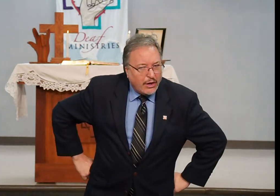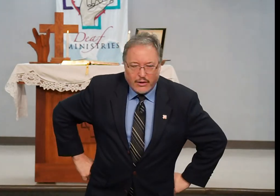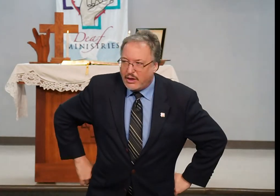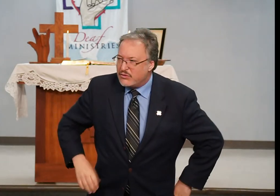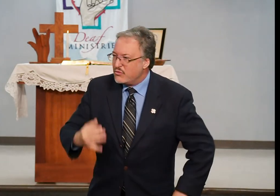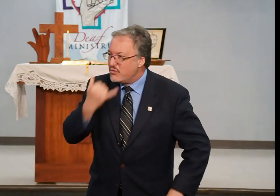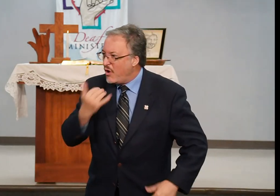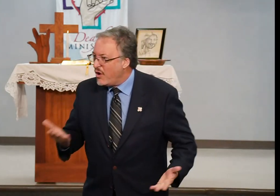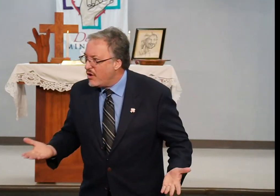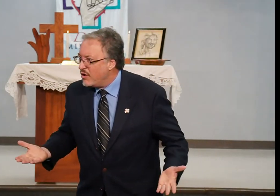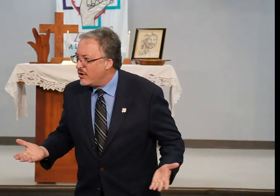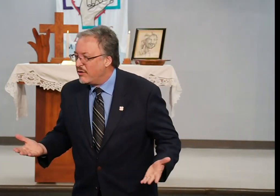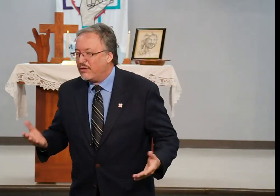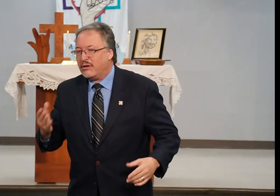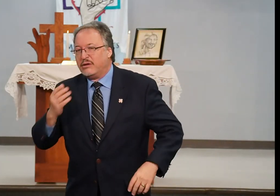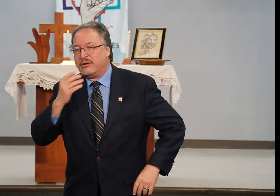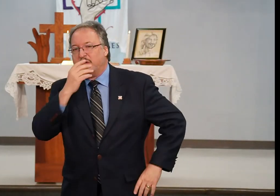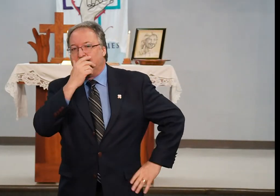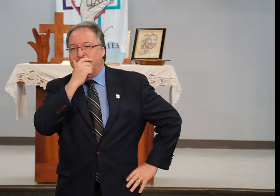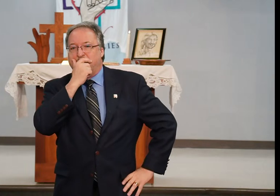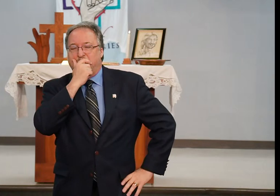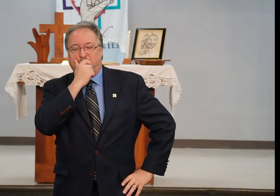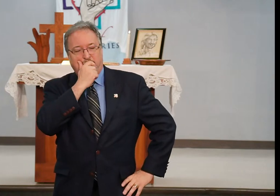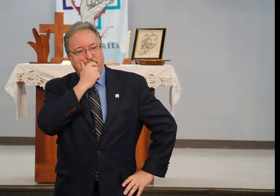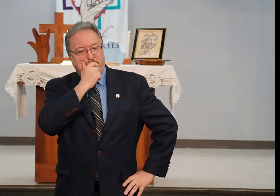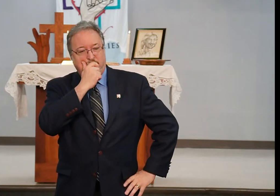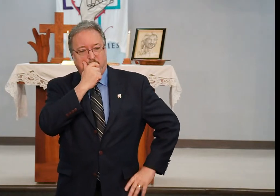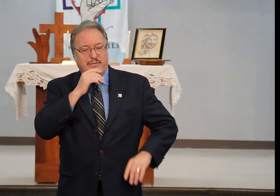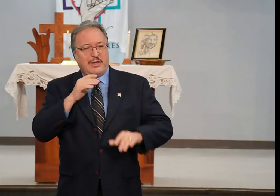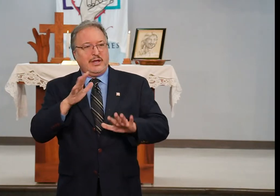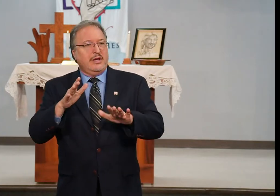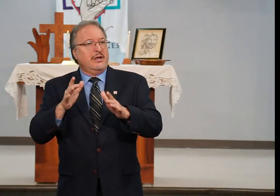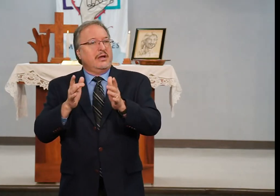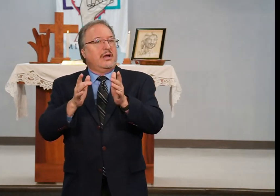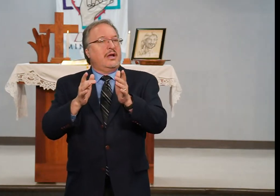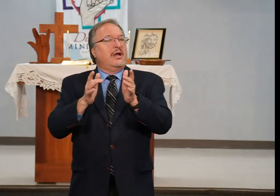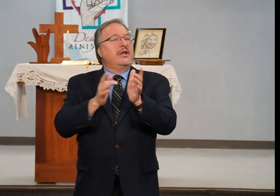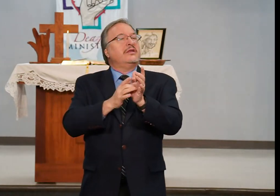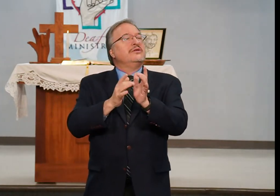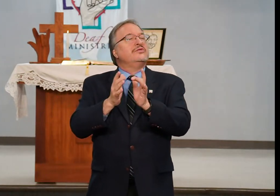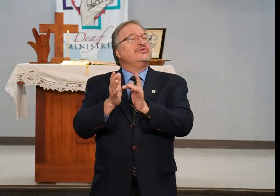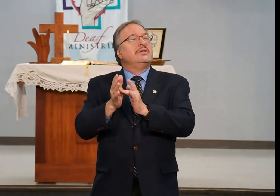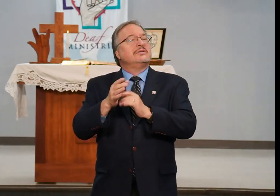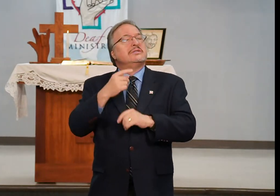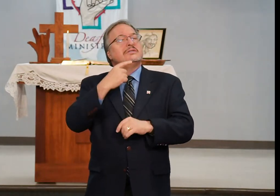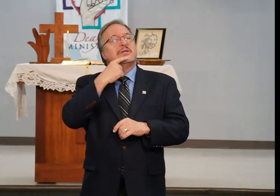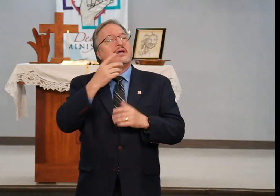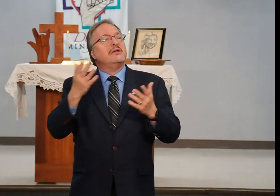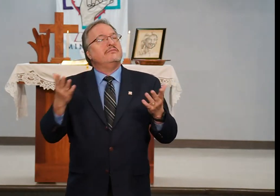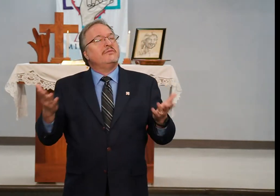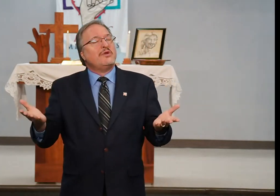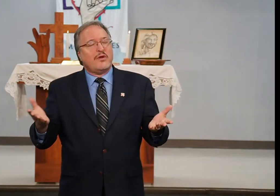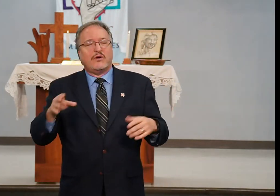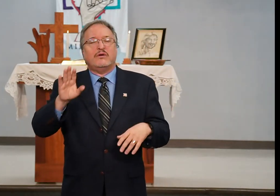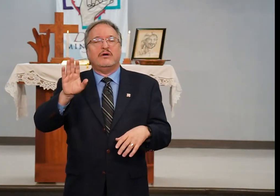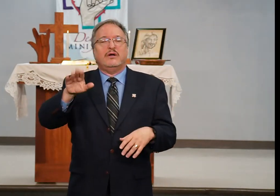touch you? That's wrong. And remember back then, culturally, that was quite wrong. But